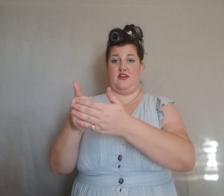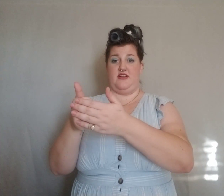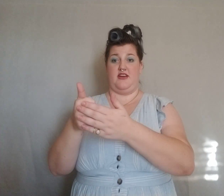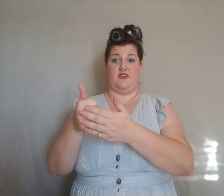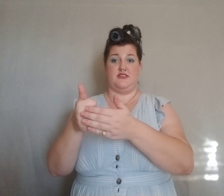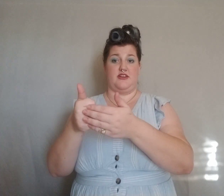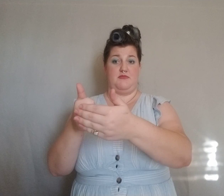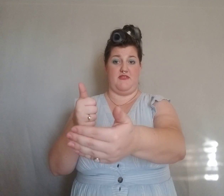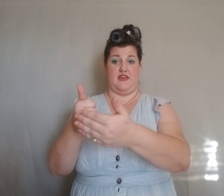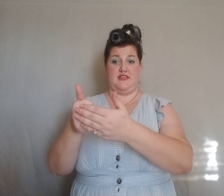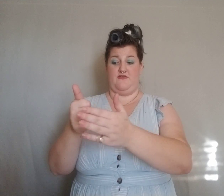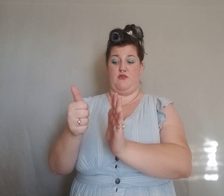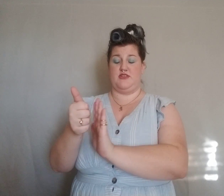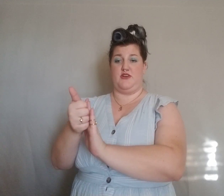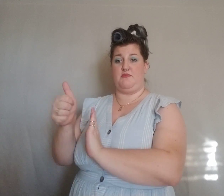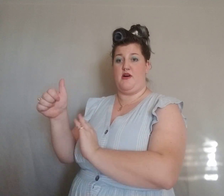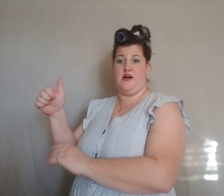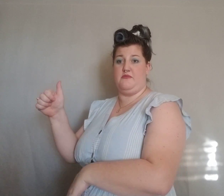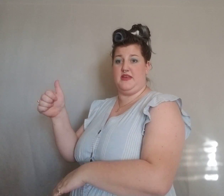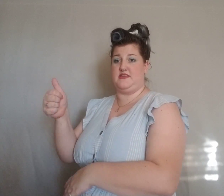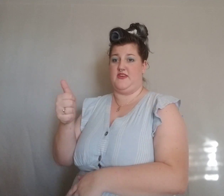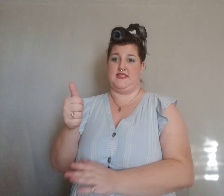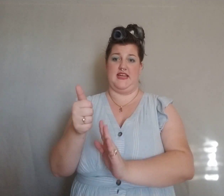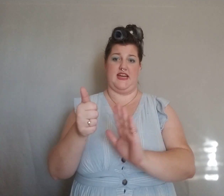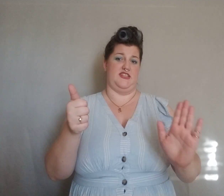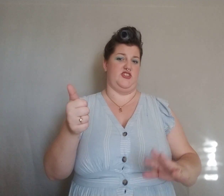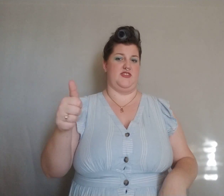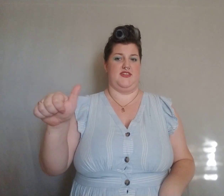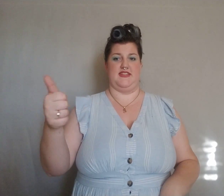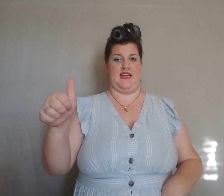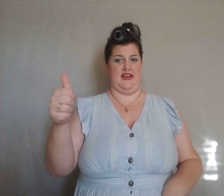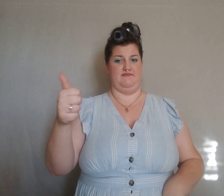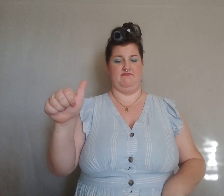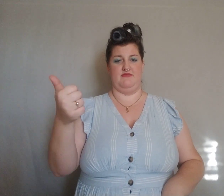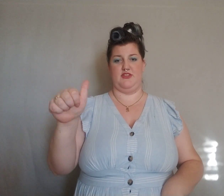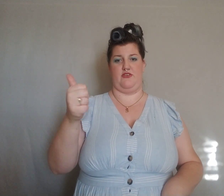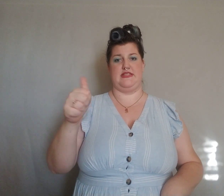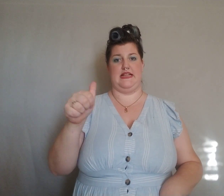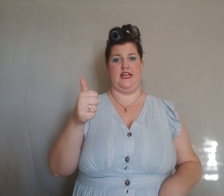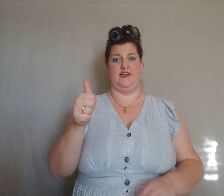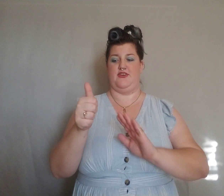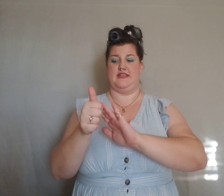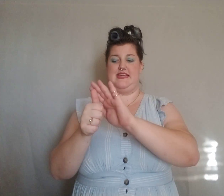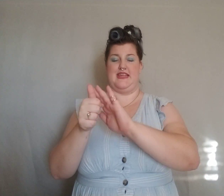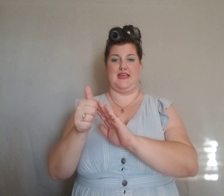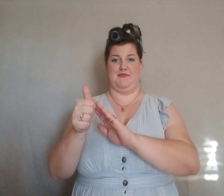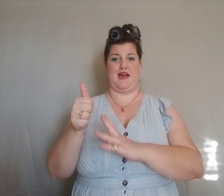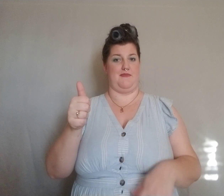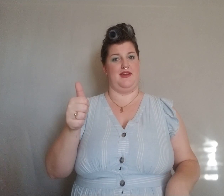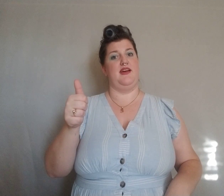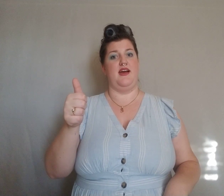our knuckles are going to be facing forward, so our palm is facing kind of just to the side, so it's clear and you can see the thumb coming